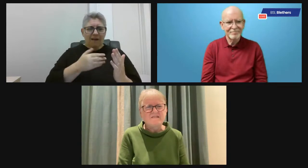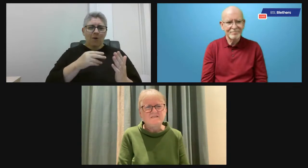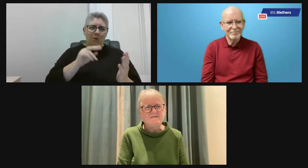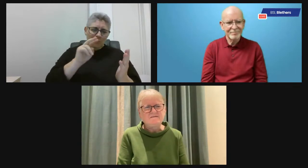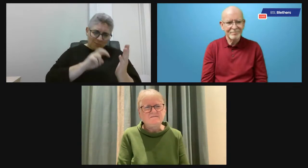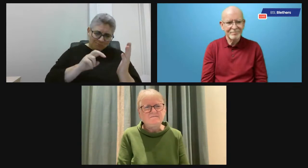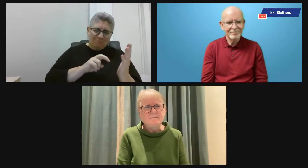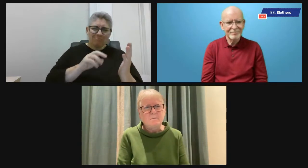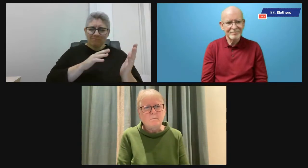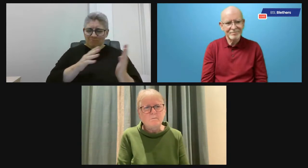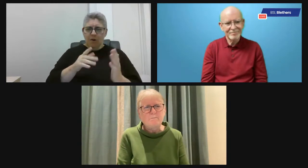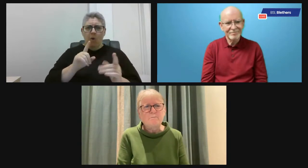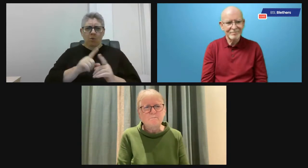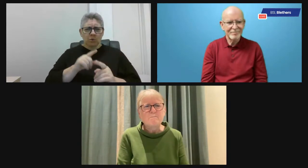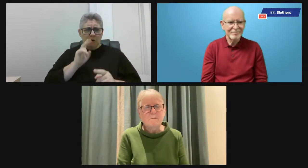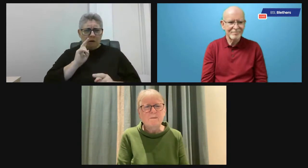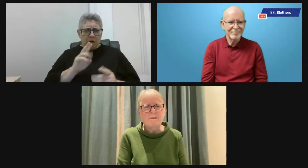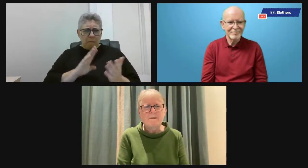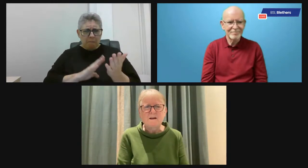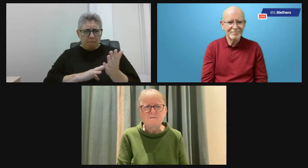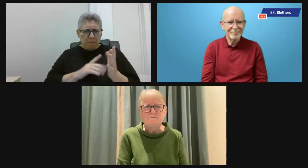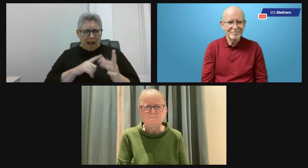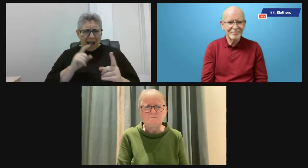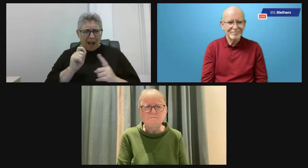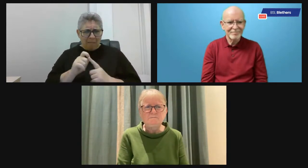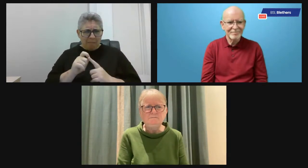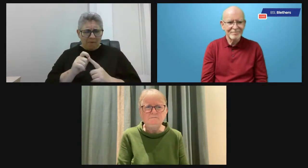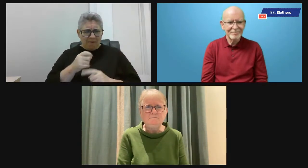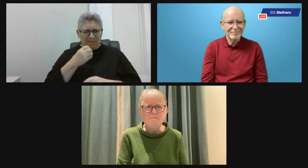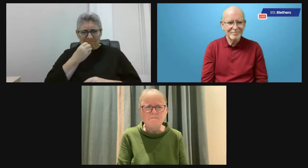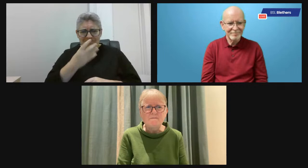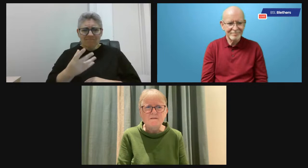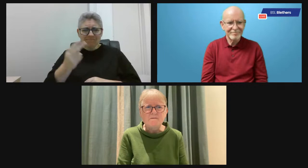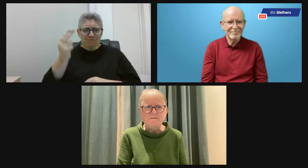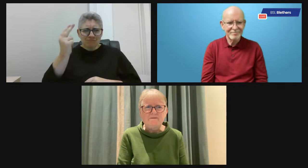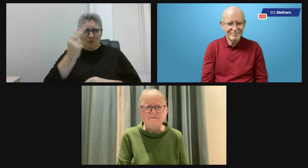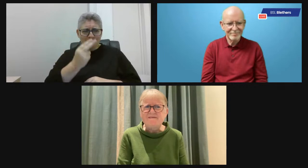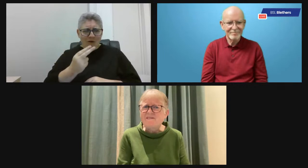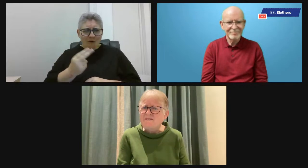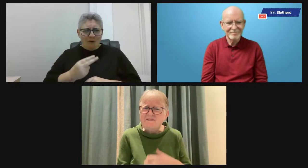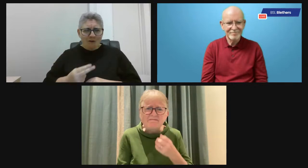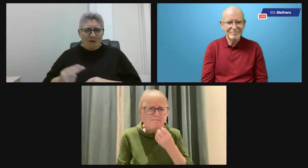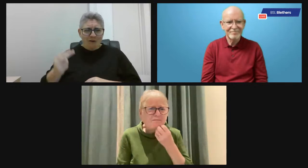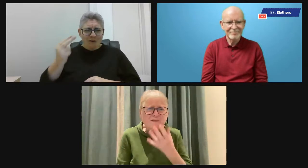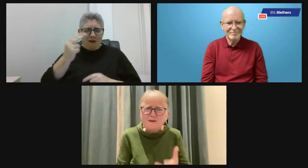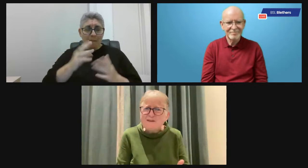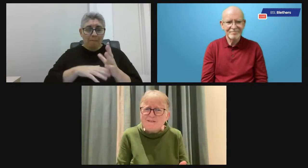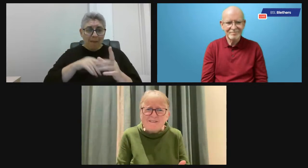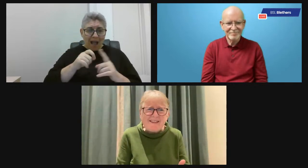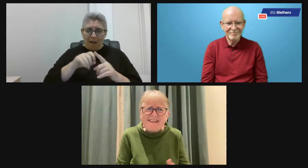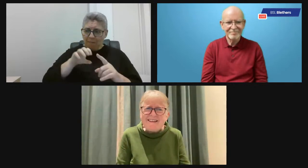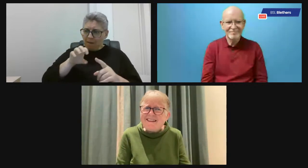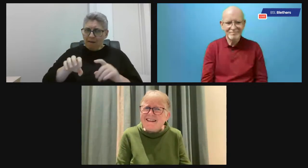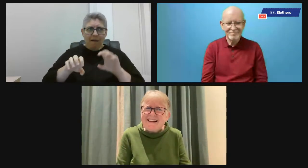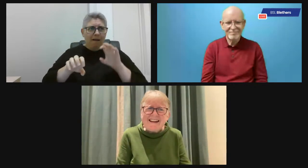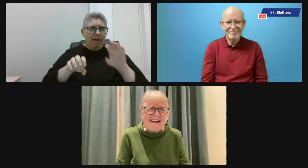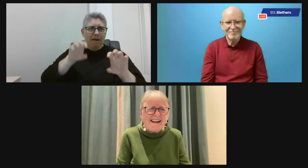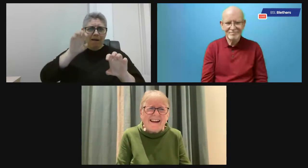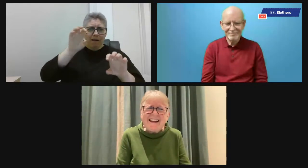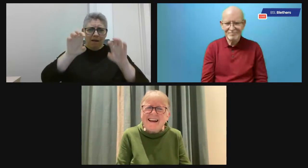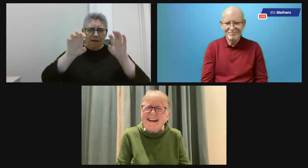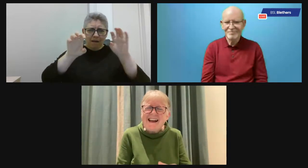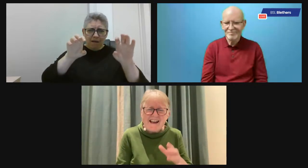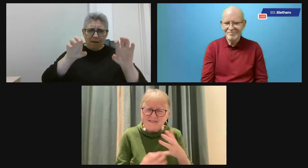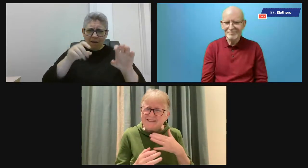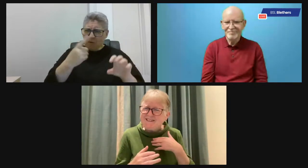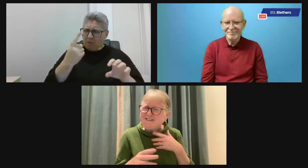the assessment element. Yeah. Great. Now, when we saw that wee map there, that was wasn't that amazing.